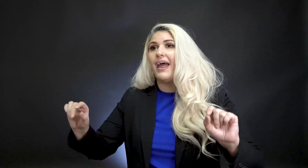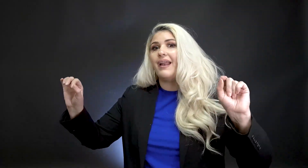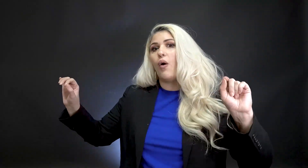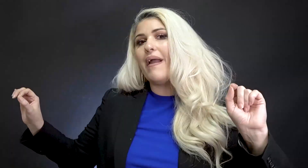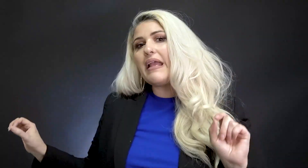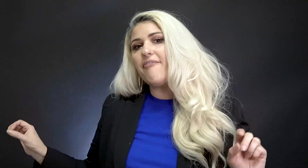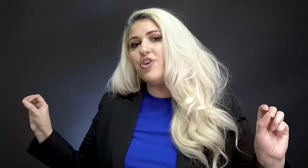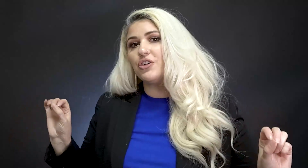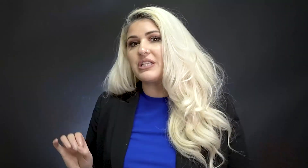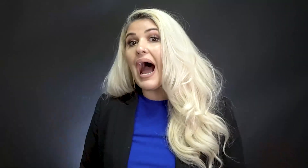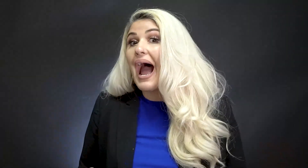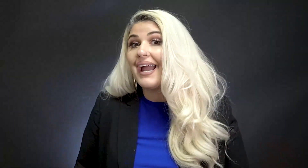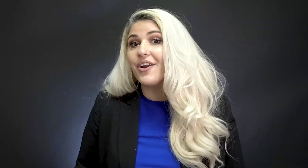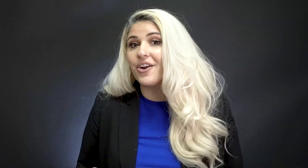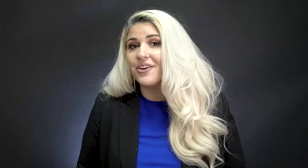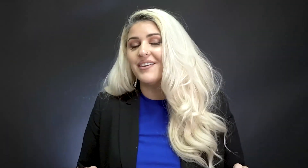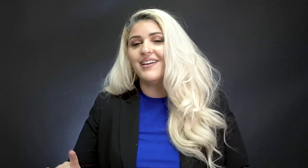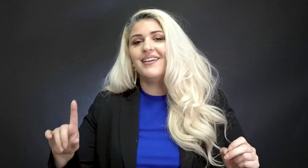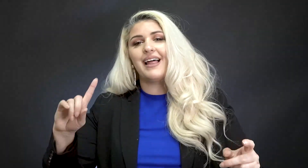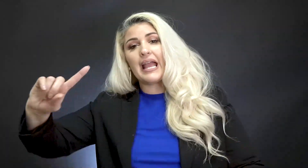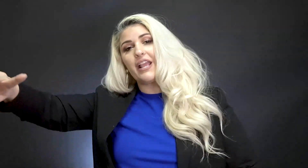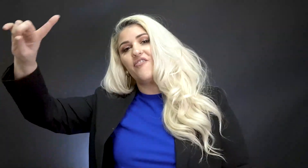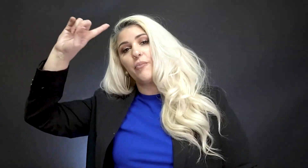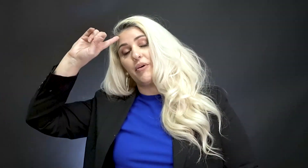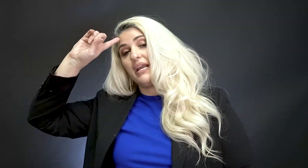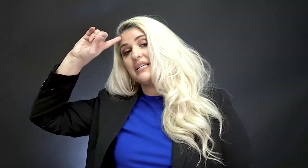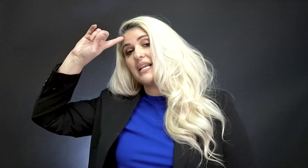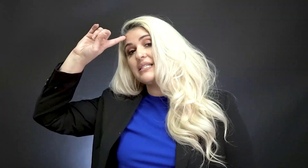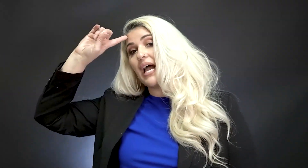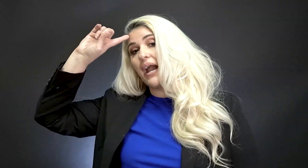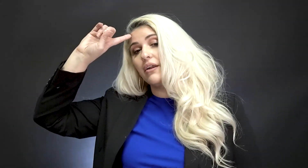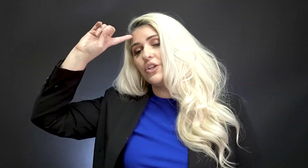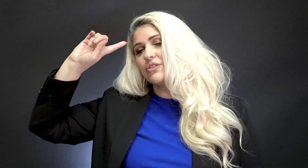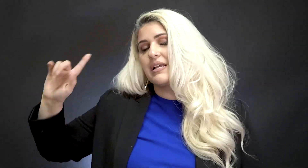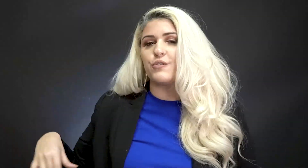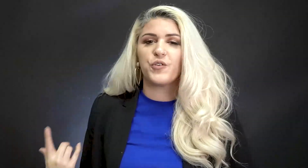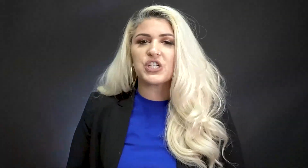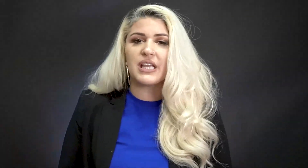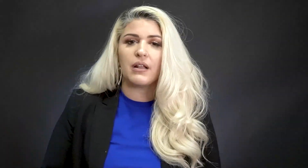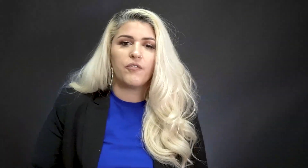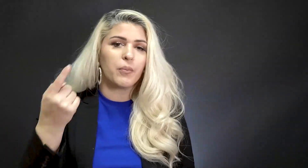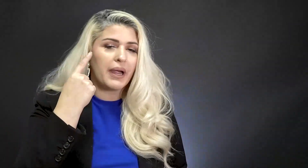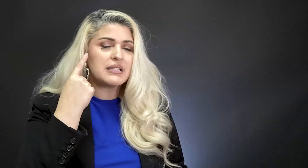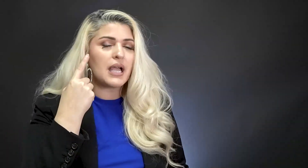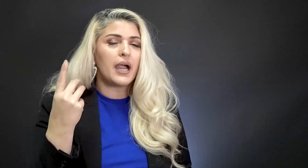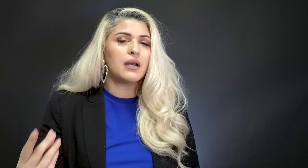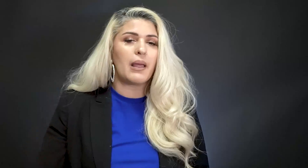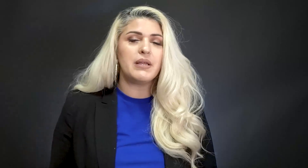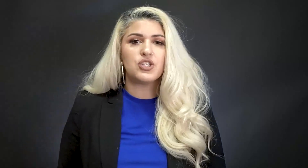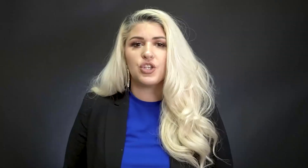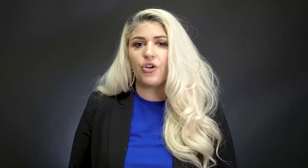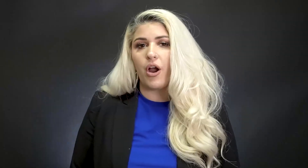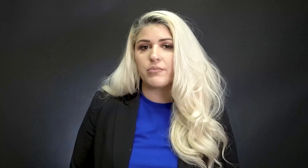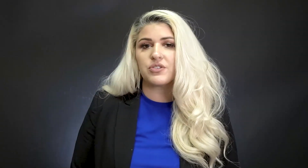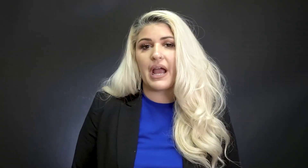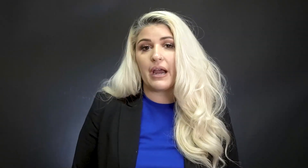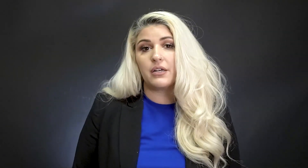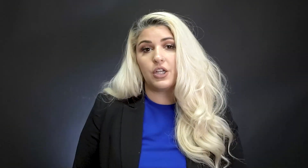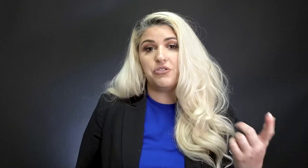that if you're tired, like if your brain gets tired, usually it's a first signal. If your brain's tired, that means your arms are tired. You just